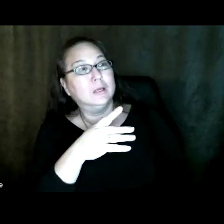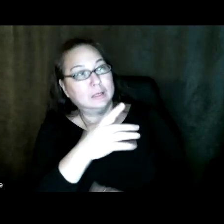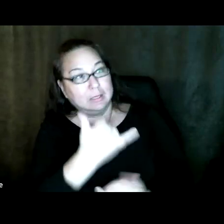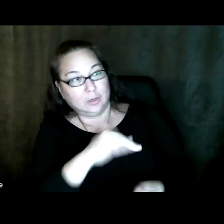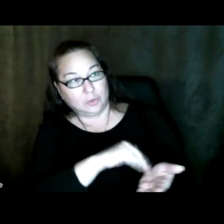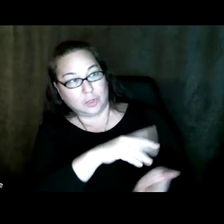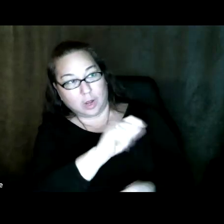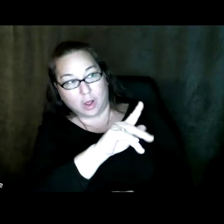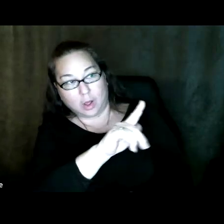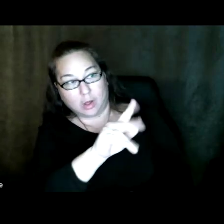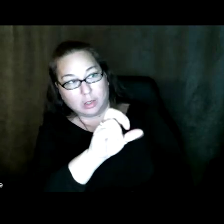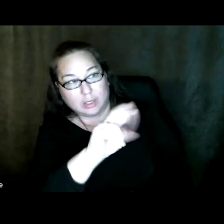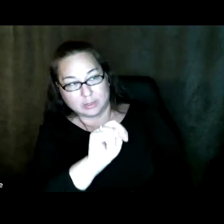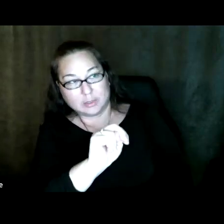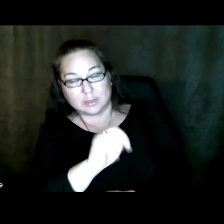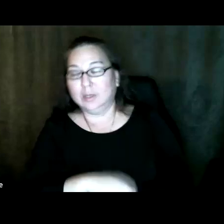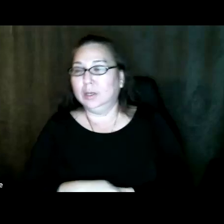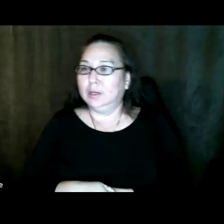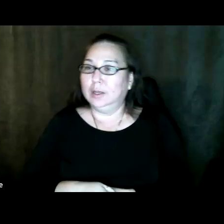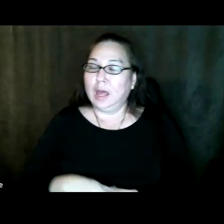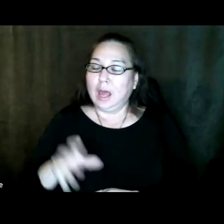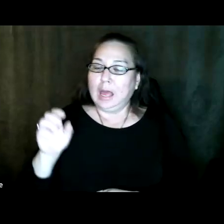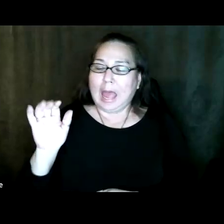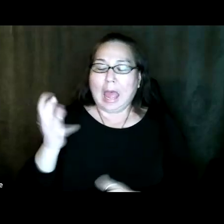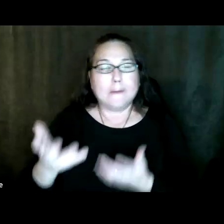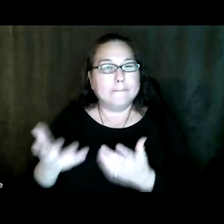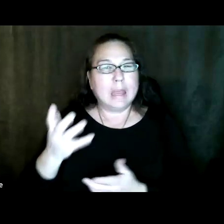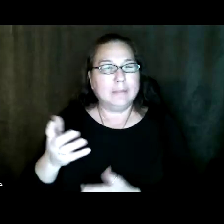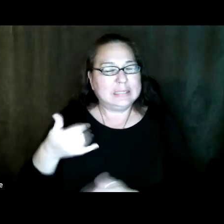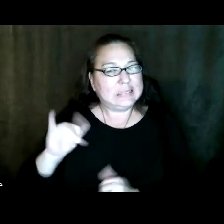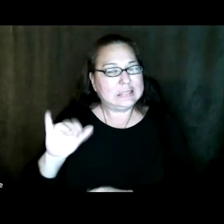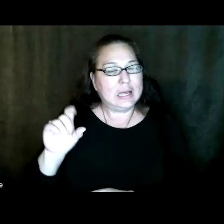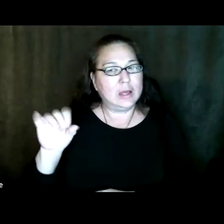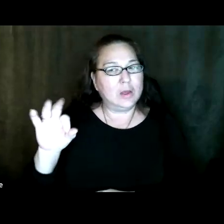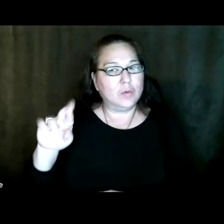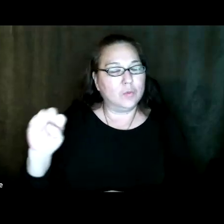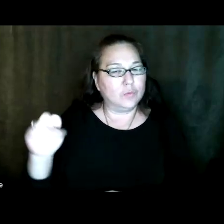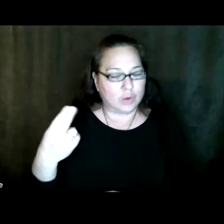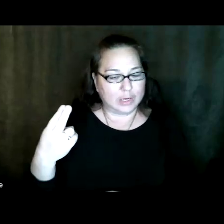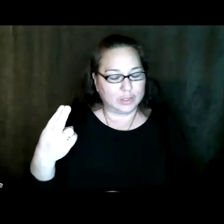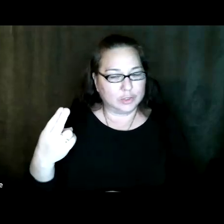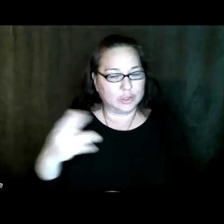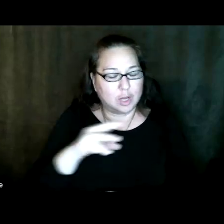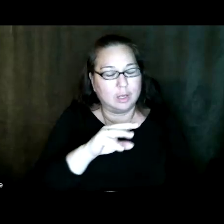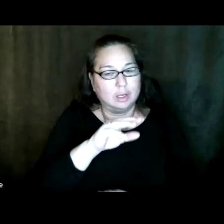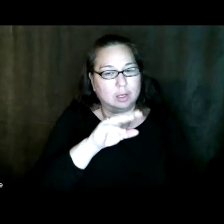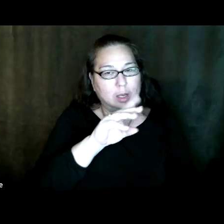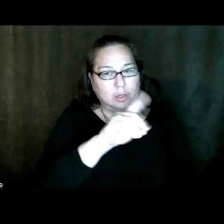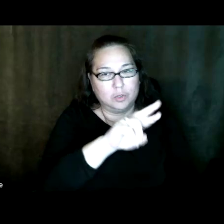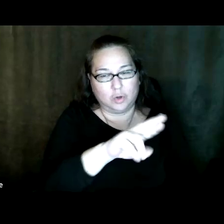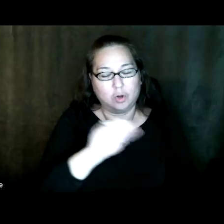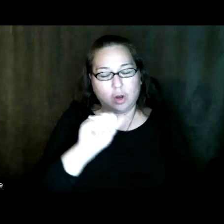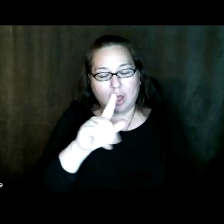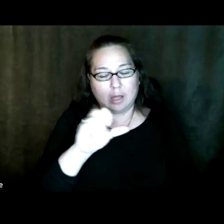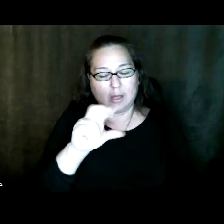obviously it's still fresh, but do you have any scheduled meetings, meeting either with BSAC or with student groups